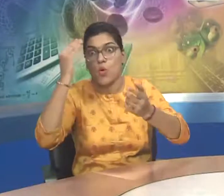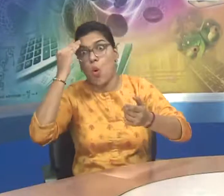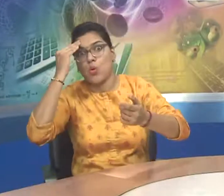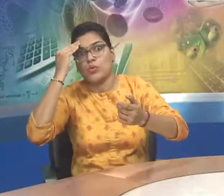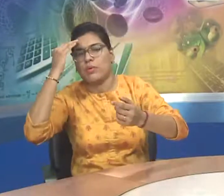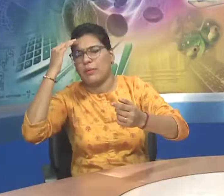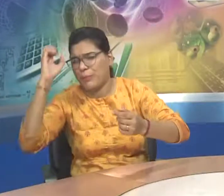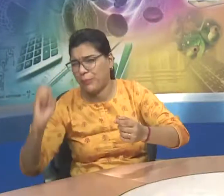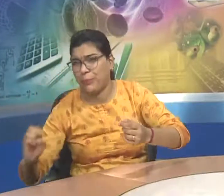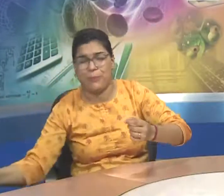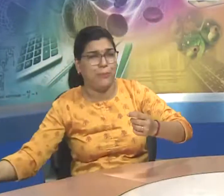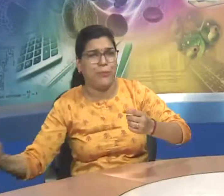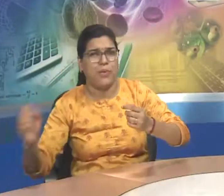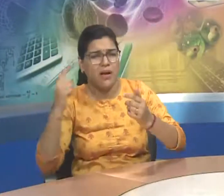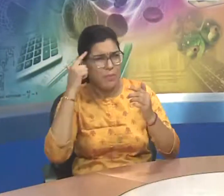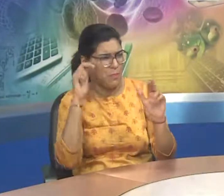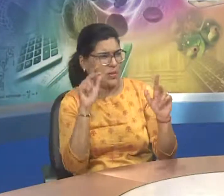is the main factor